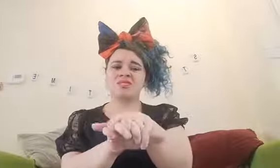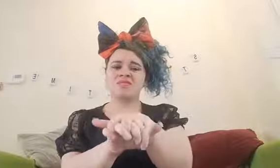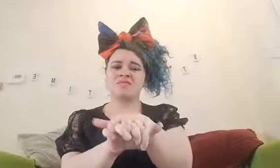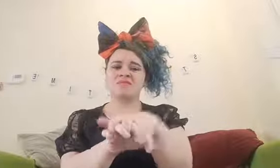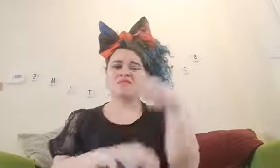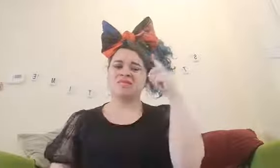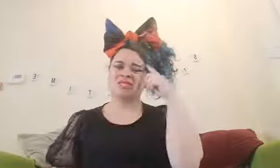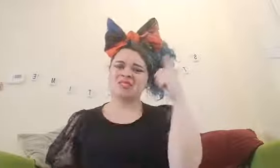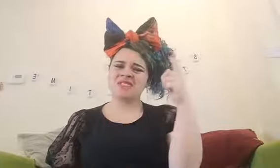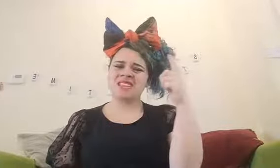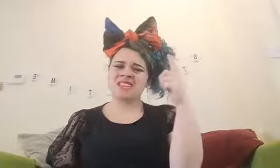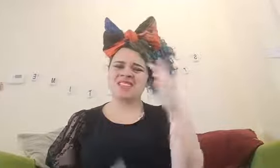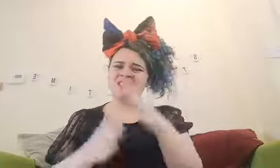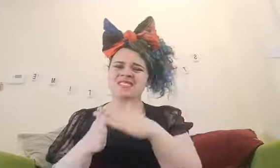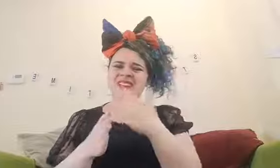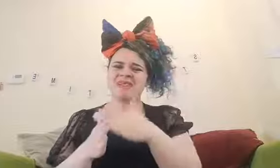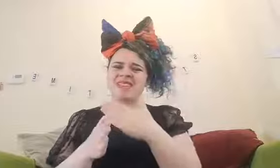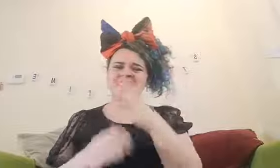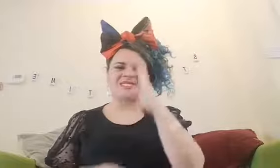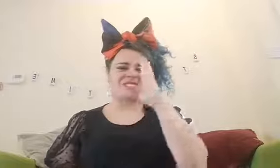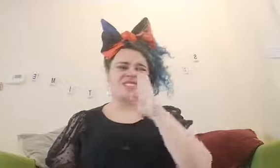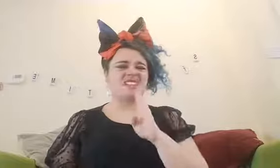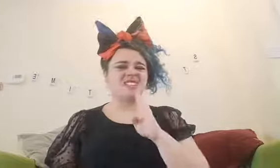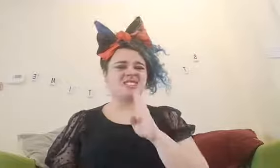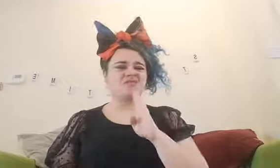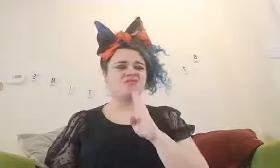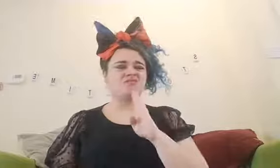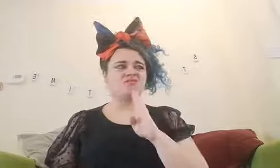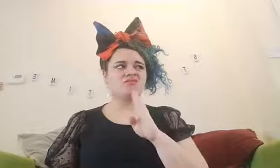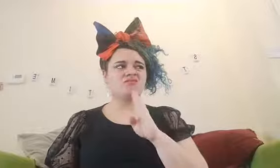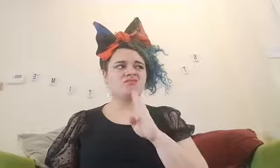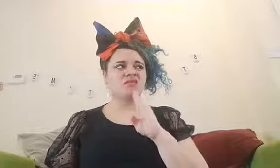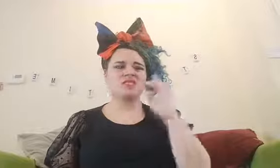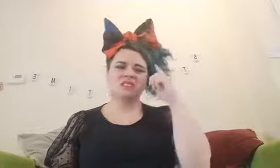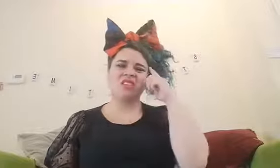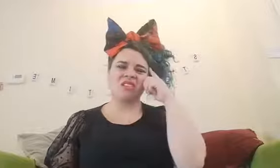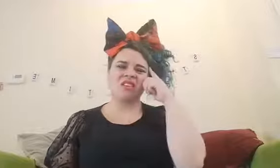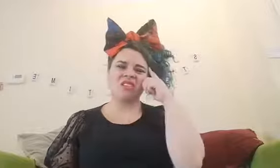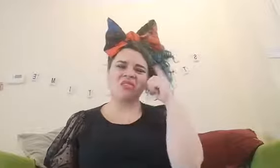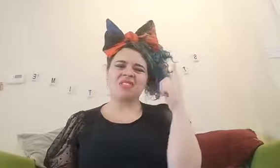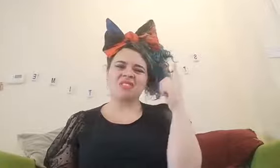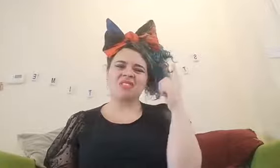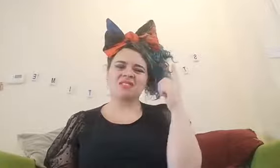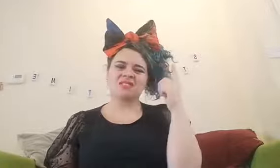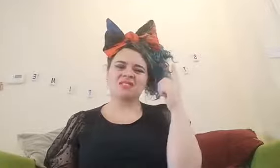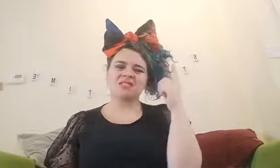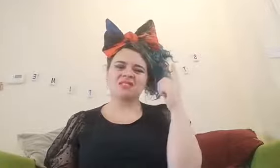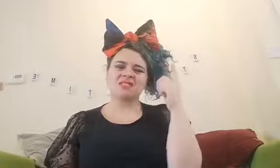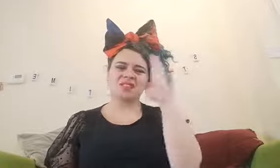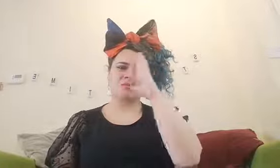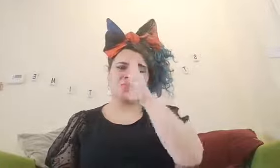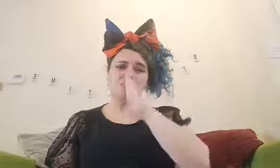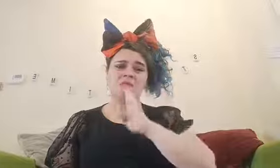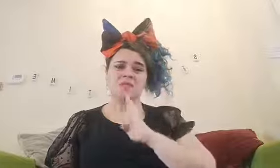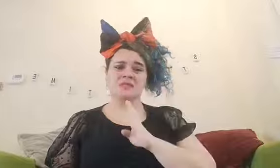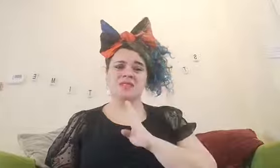Turtle, do you think he was happy or sad? I think he was probably